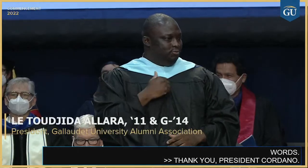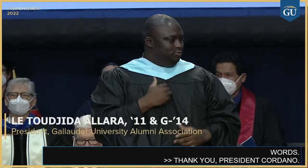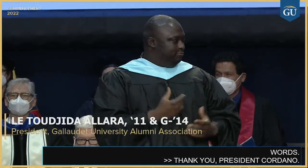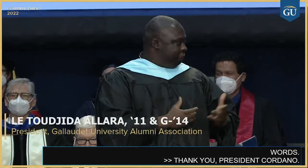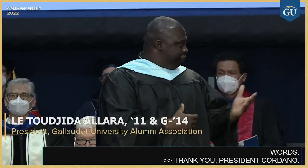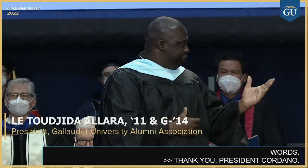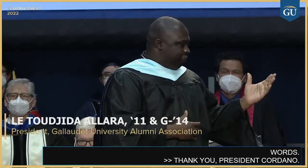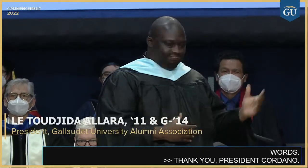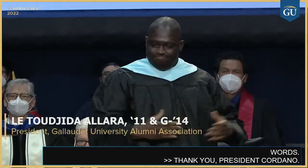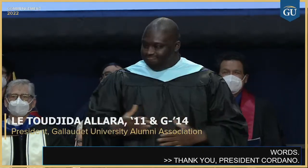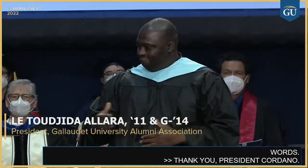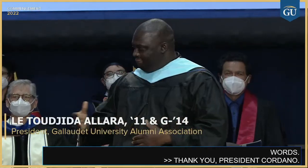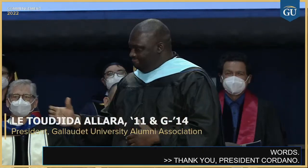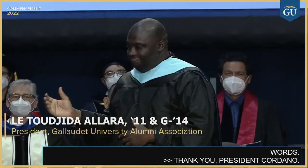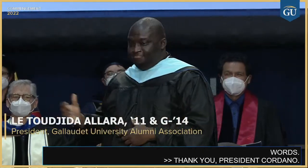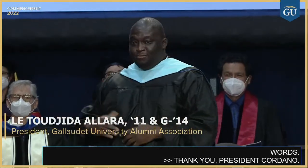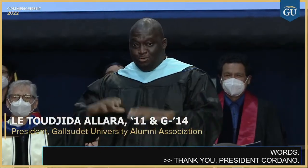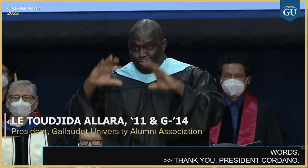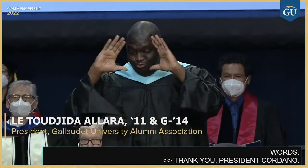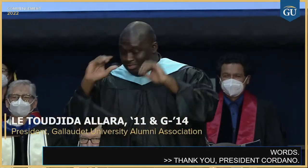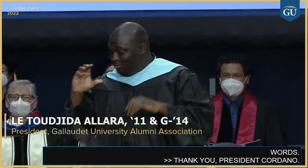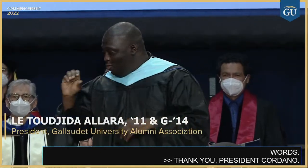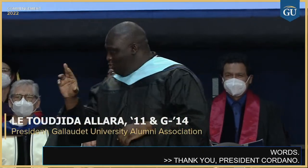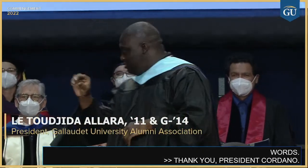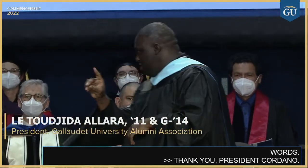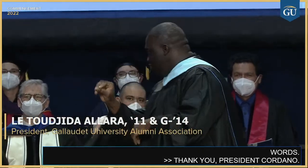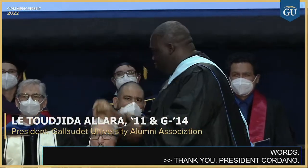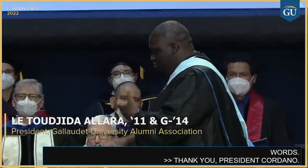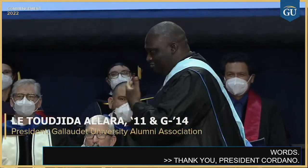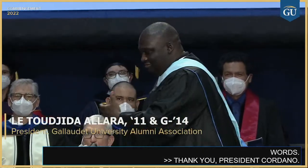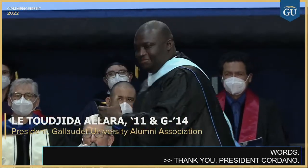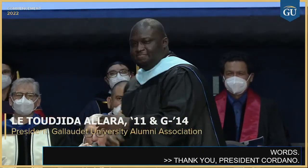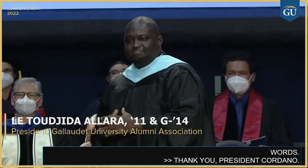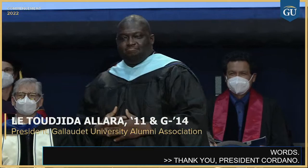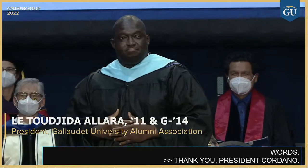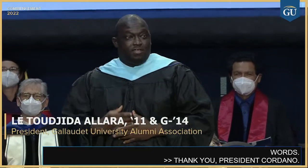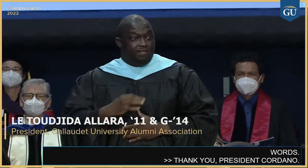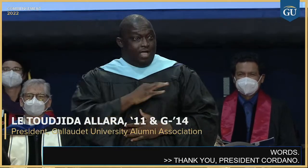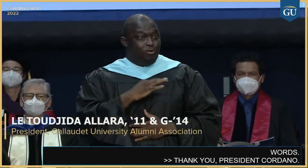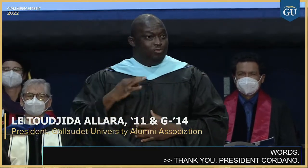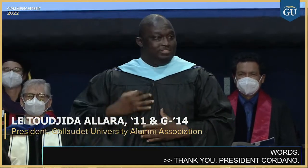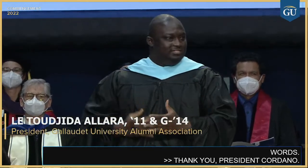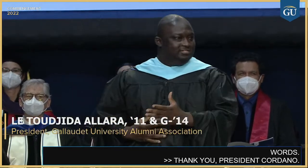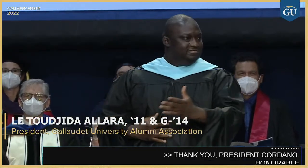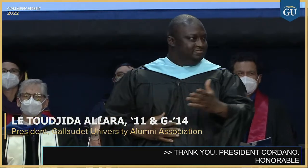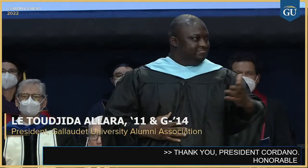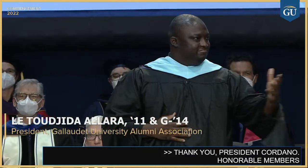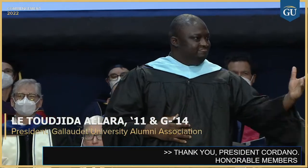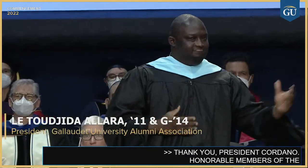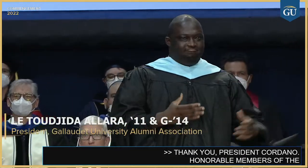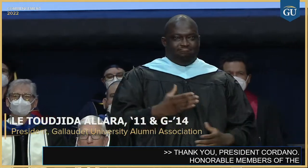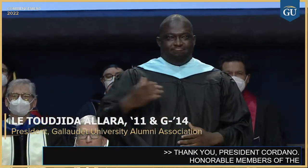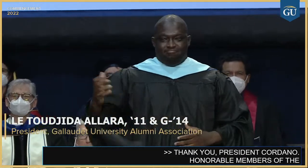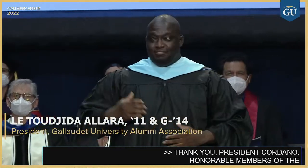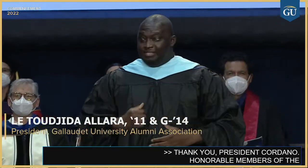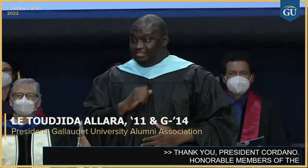Honorable members of the Board of Trustees, President Cordano, faculty,